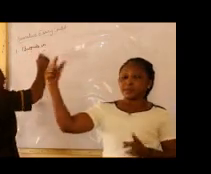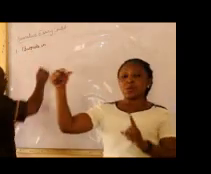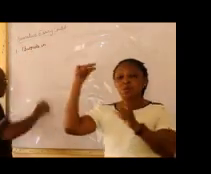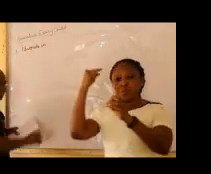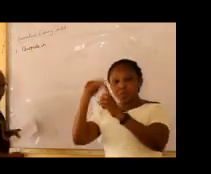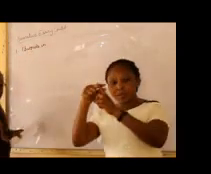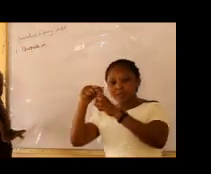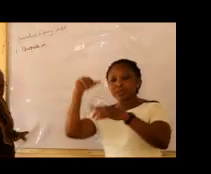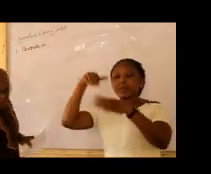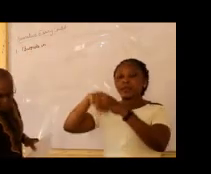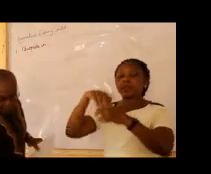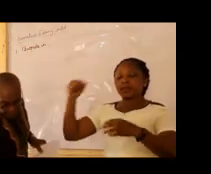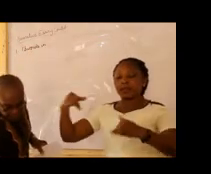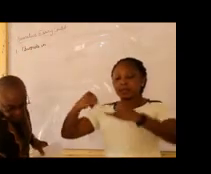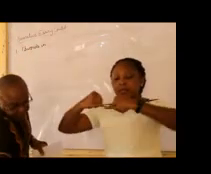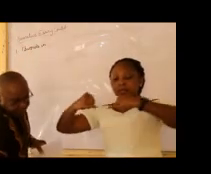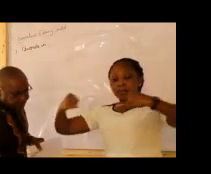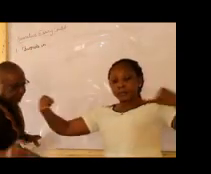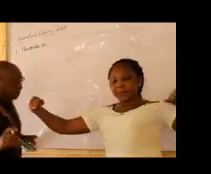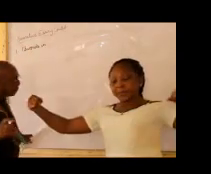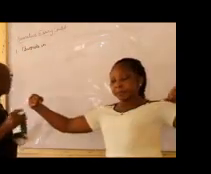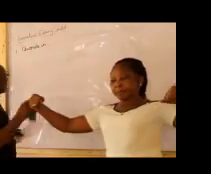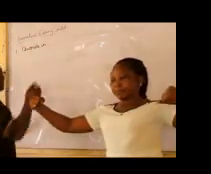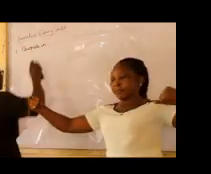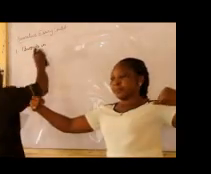if you are writing 13 words